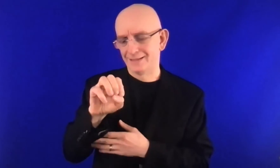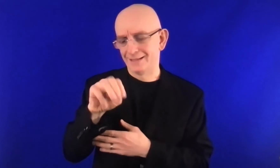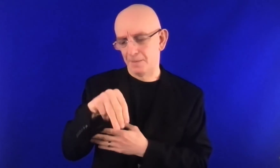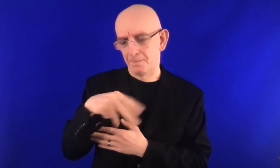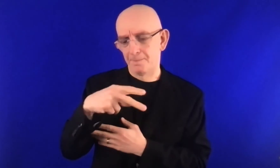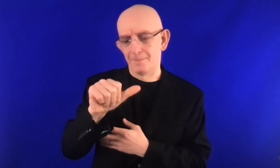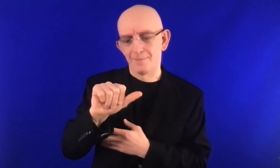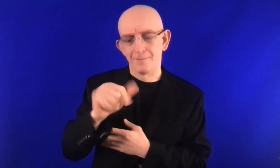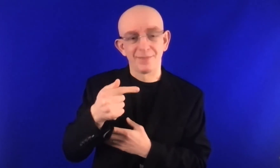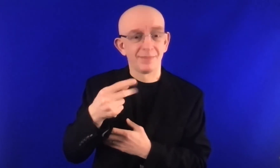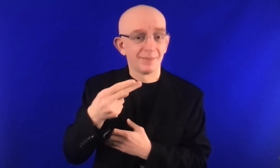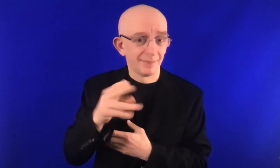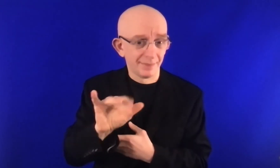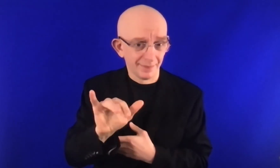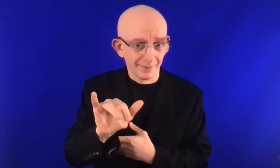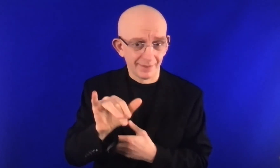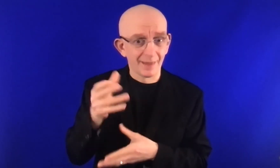have to